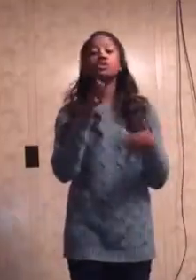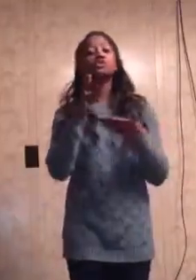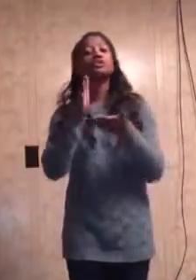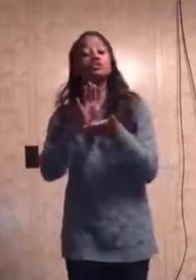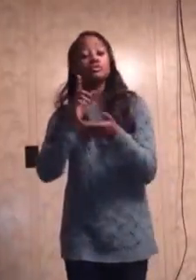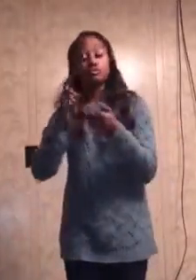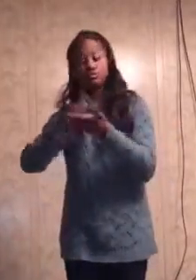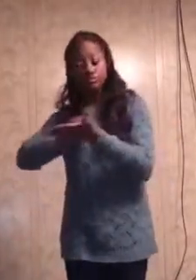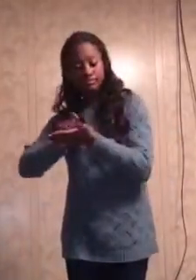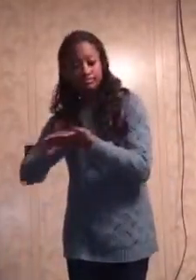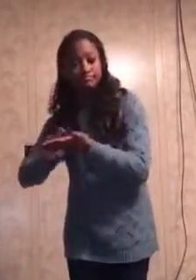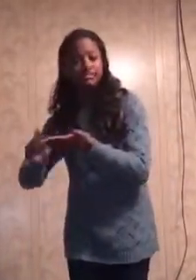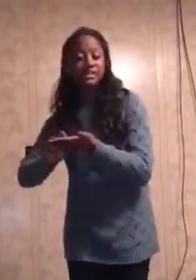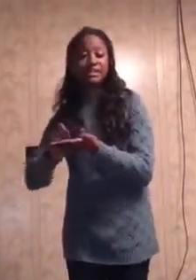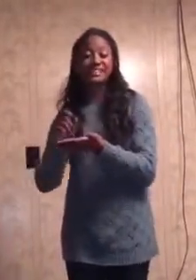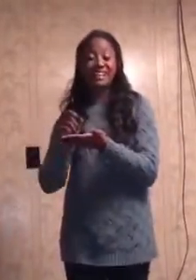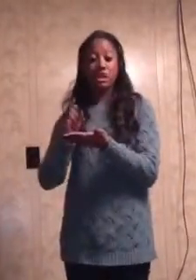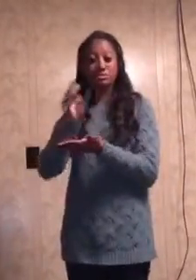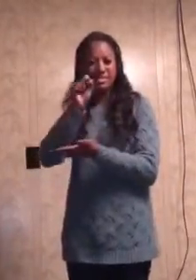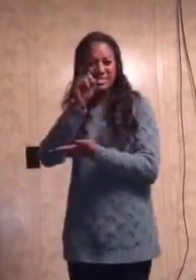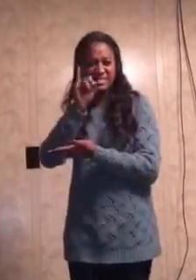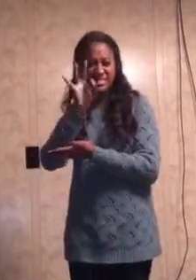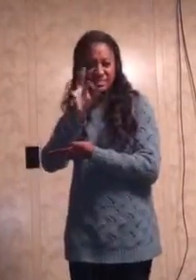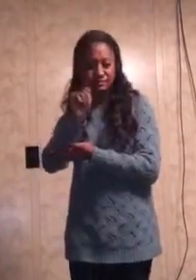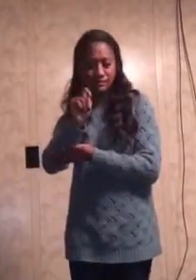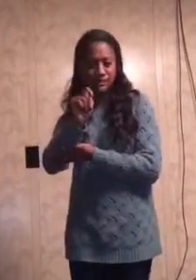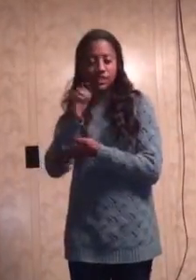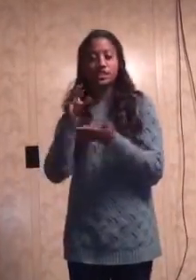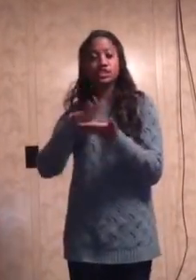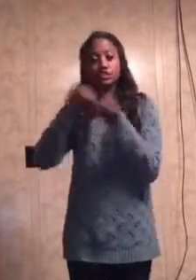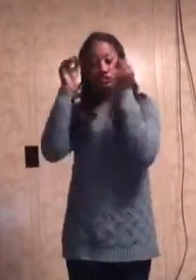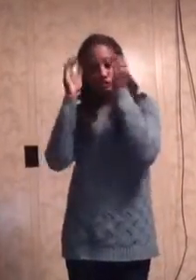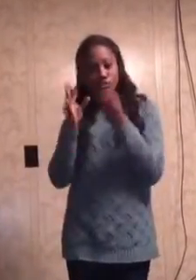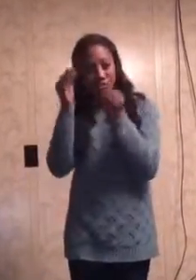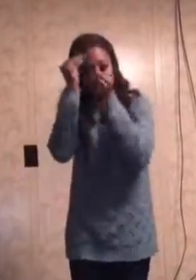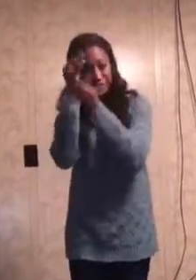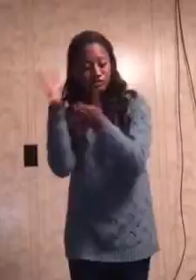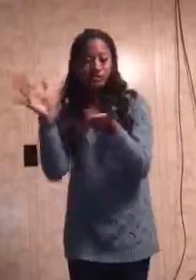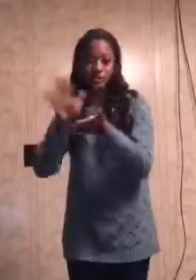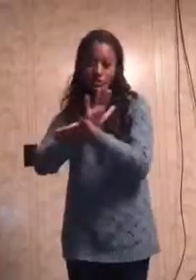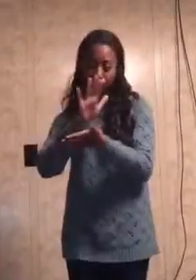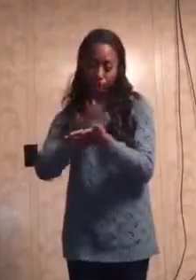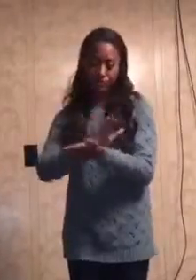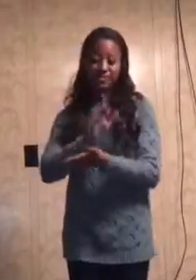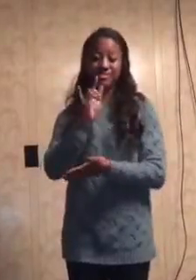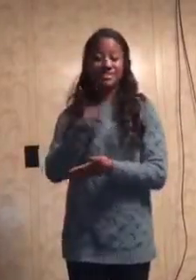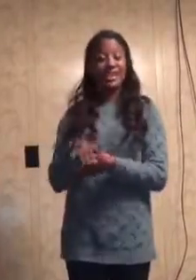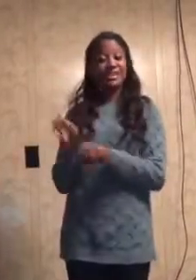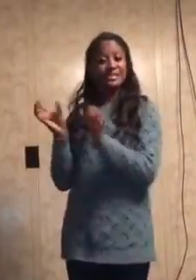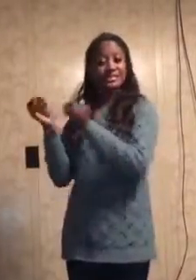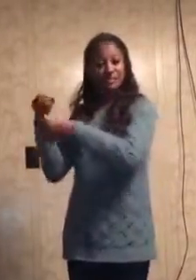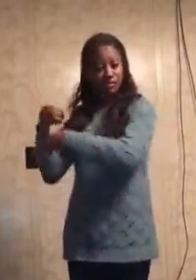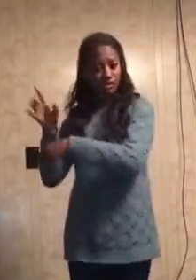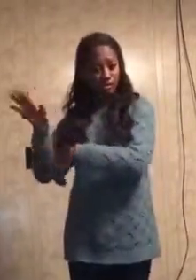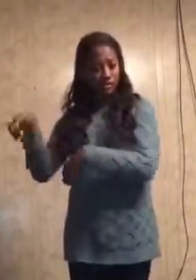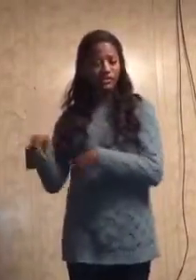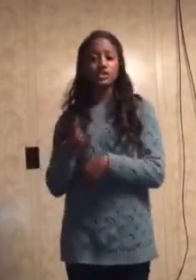do is fill out a SIF. That's a student information form. That's typically done in the admissions and records office. You can do that in person, you can do it